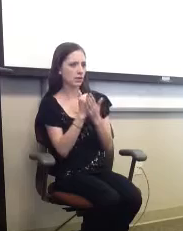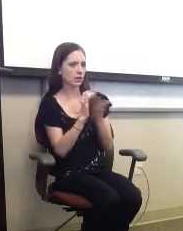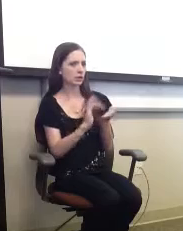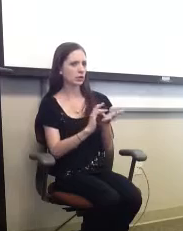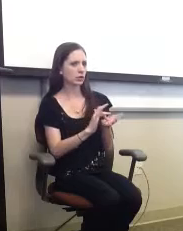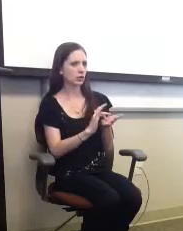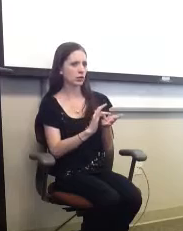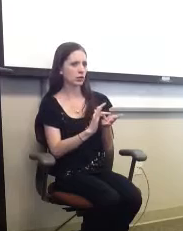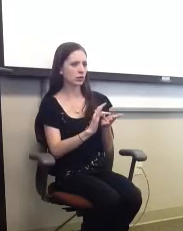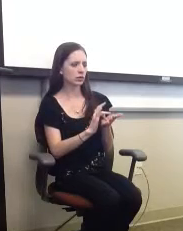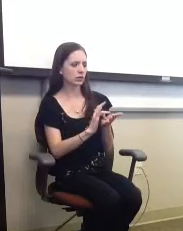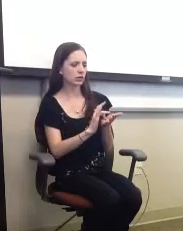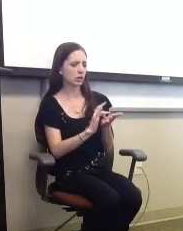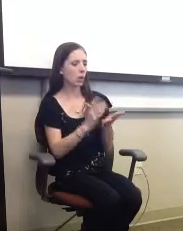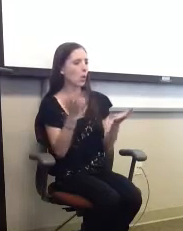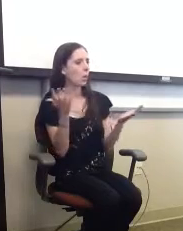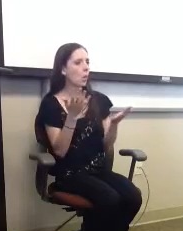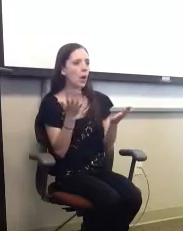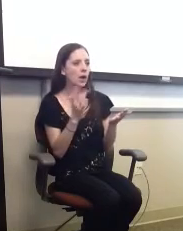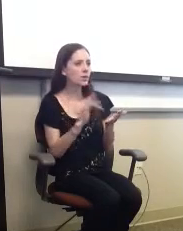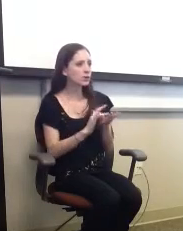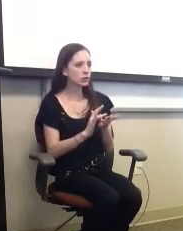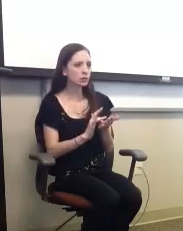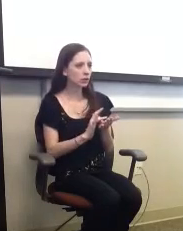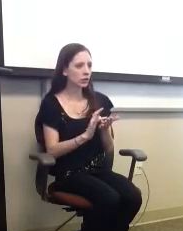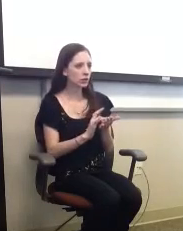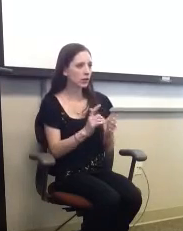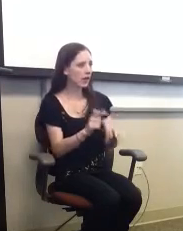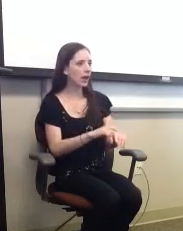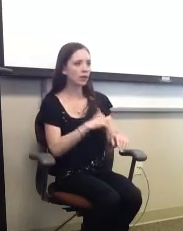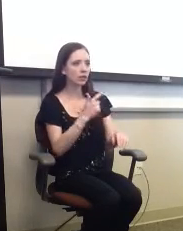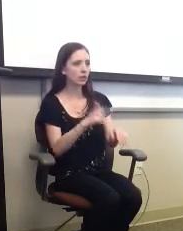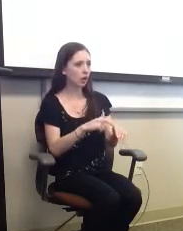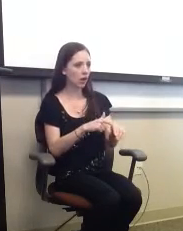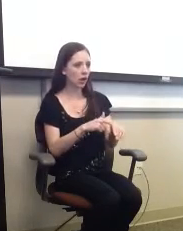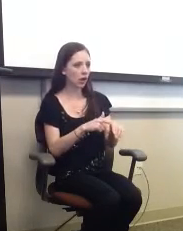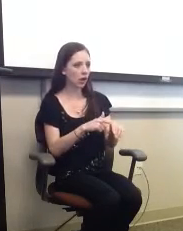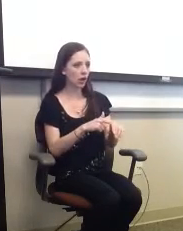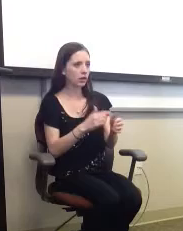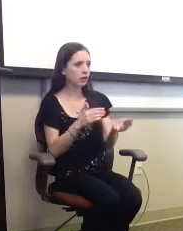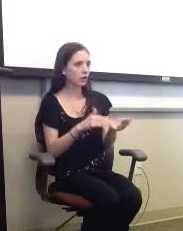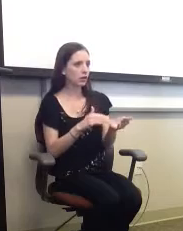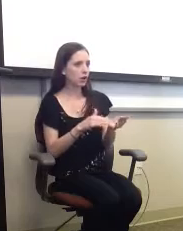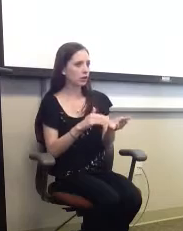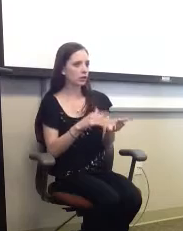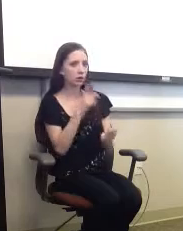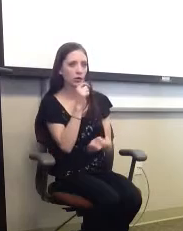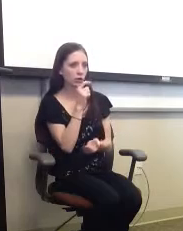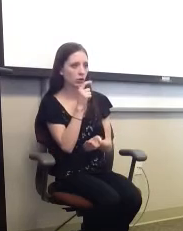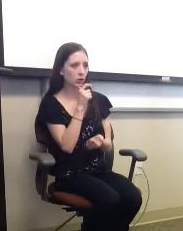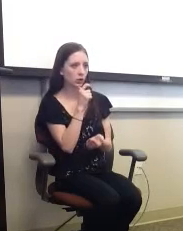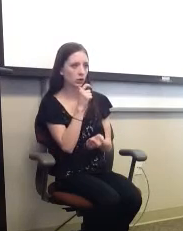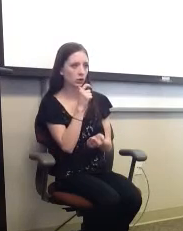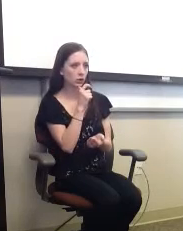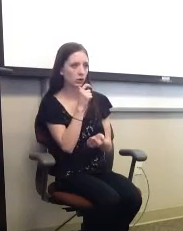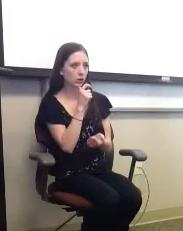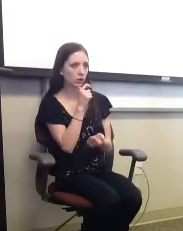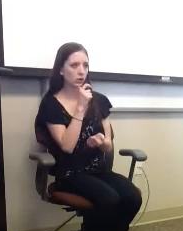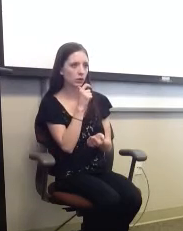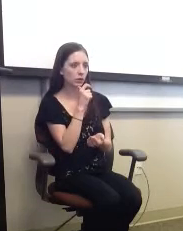What prescriptions, for how long, prescribed by who? I've had new counselors come and say, I'm not gonna do this, I don't think they need these prescriptions. Well,